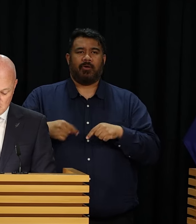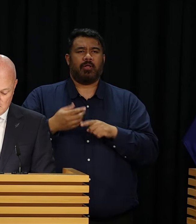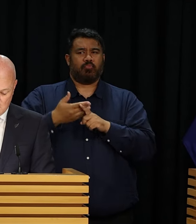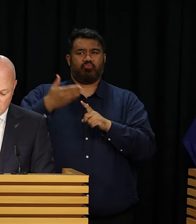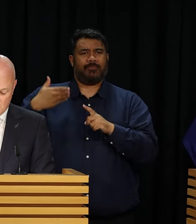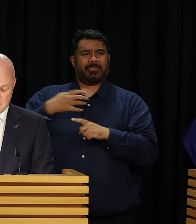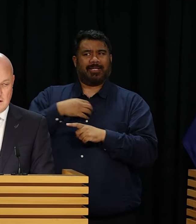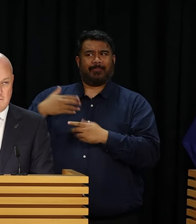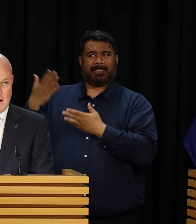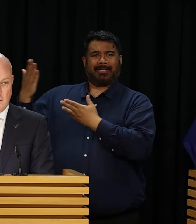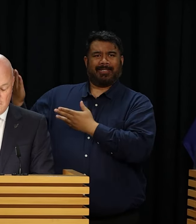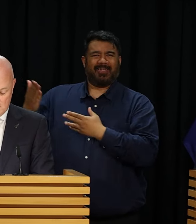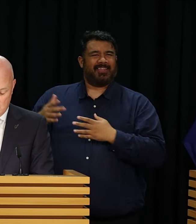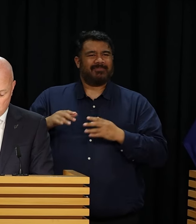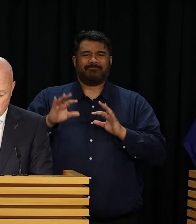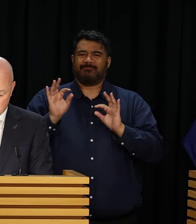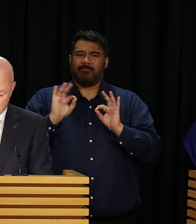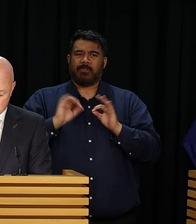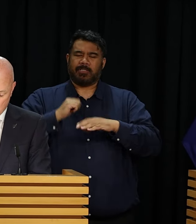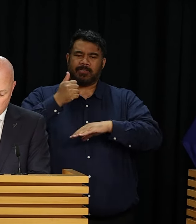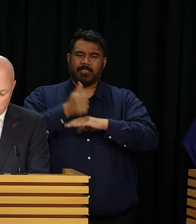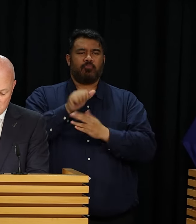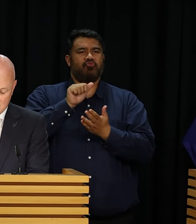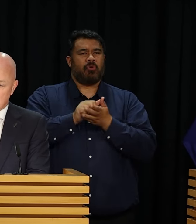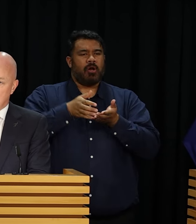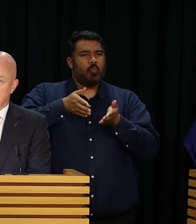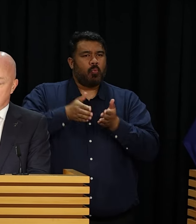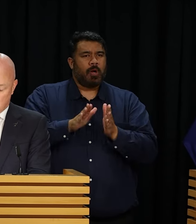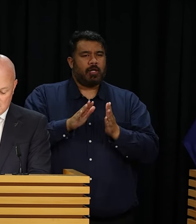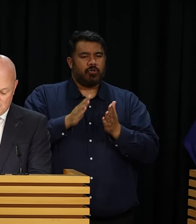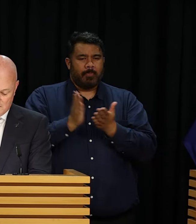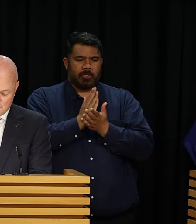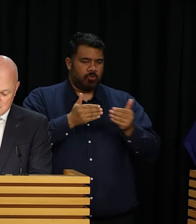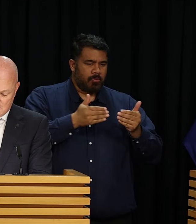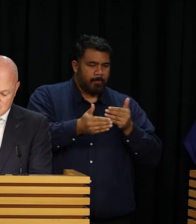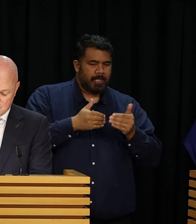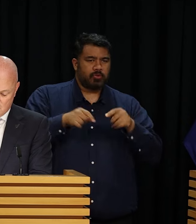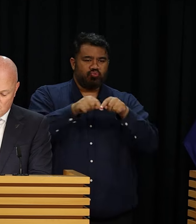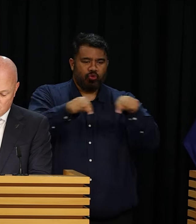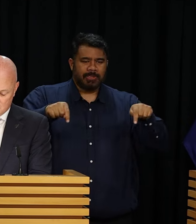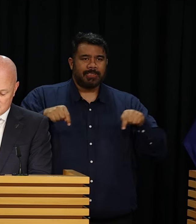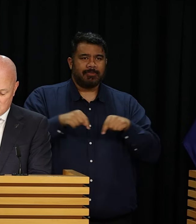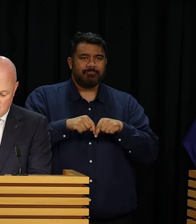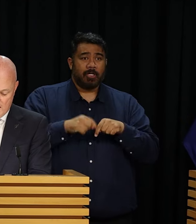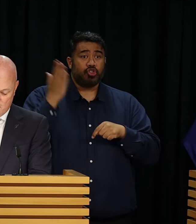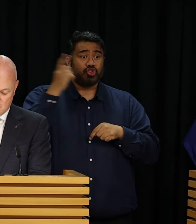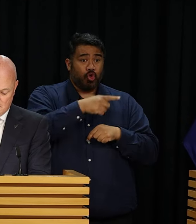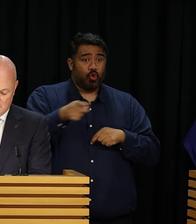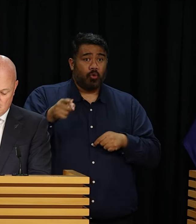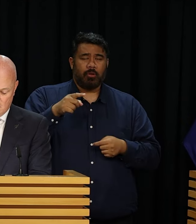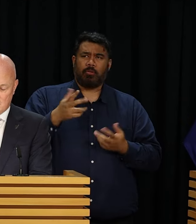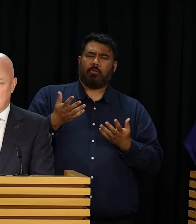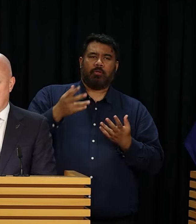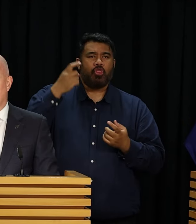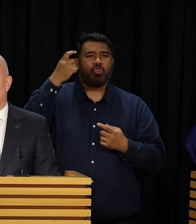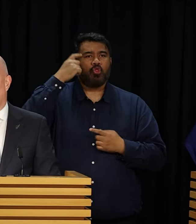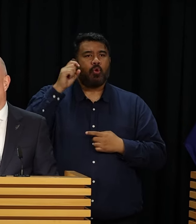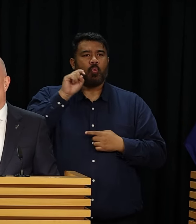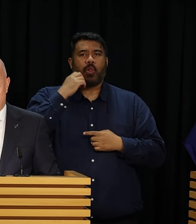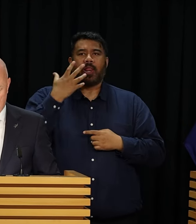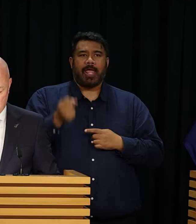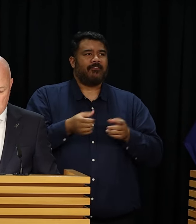to sufficiently implement a value for money approach to school property, schools having expectations of building projects that are not able to be delivered on,